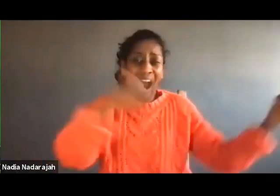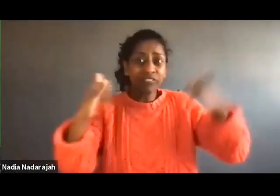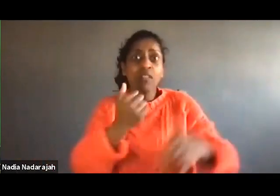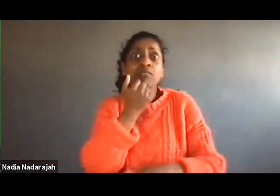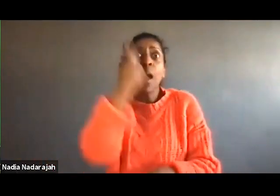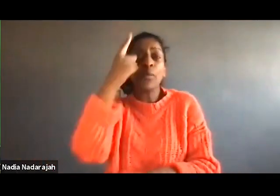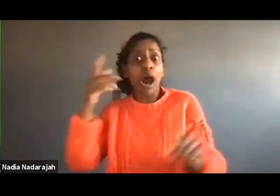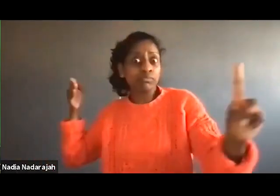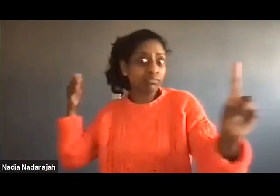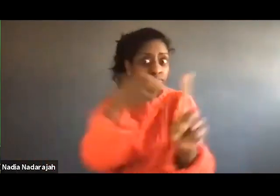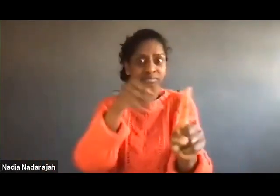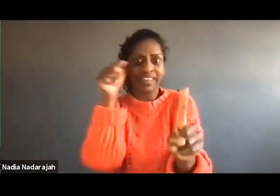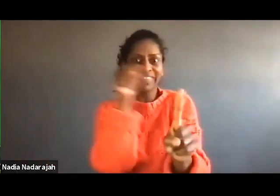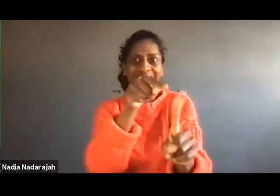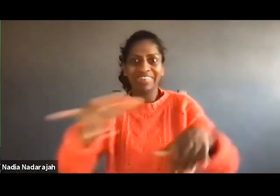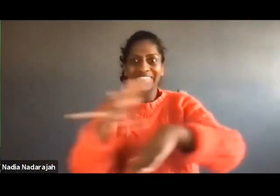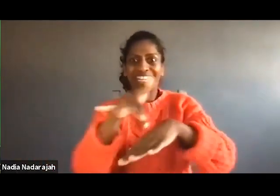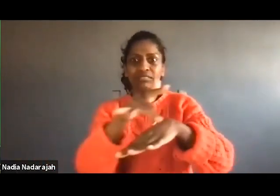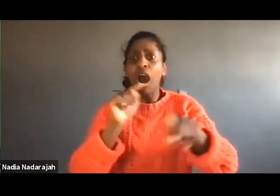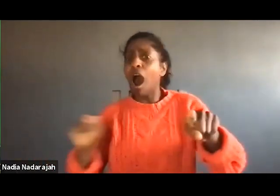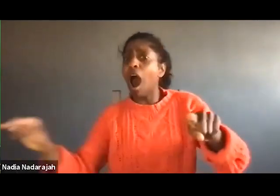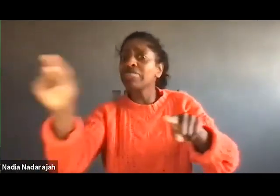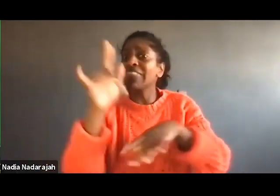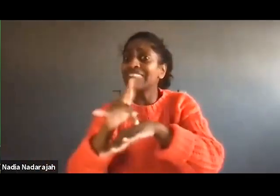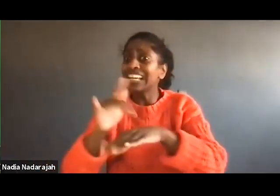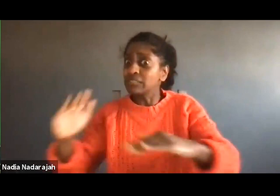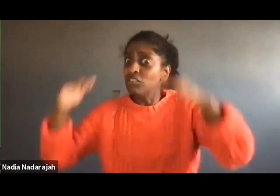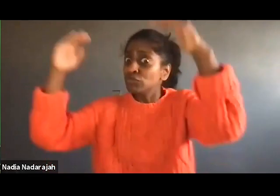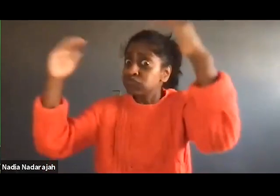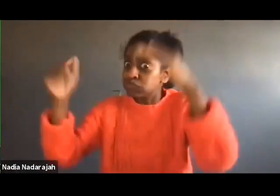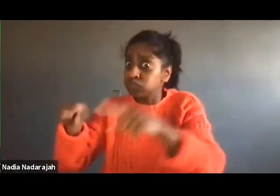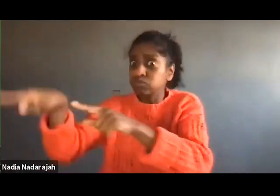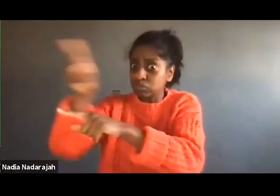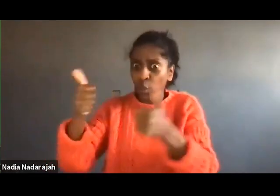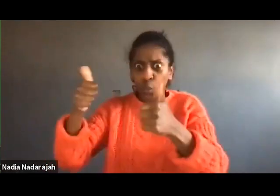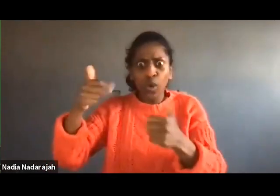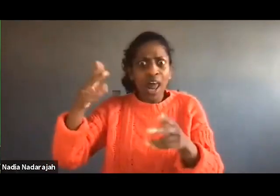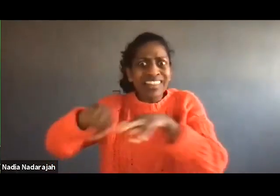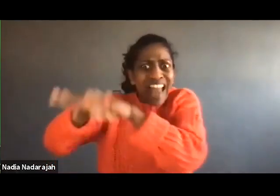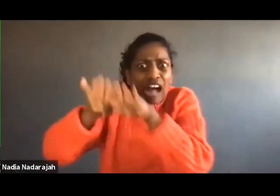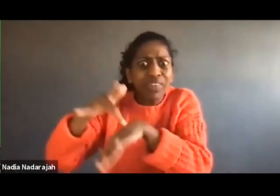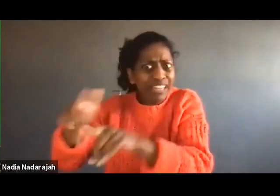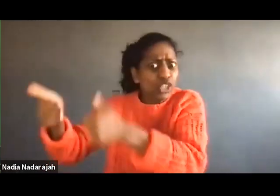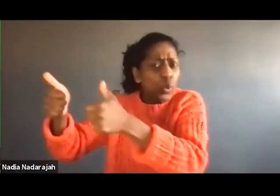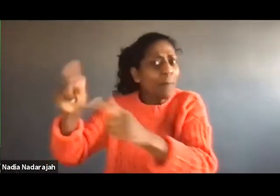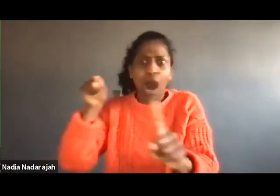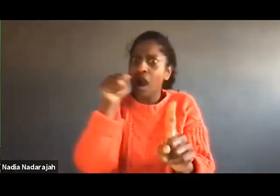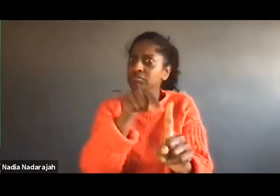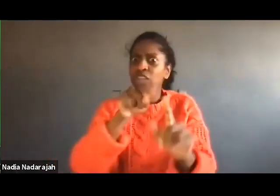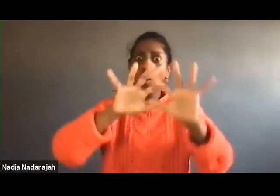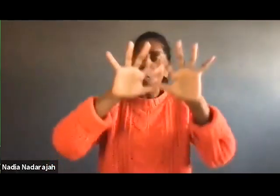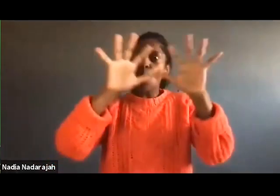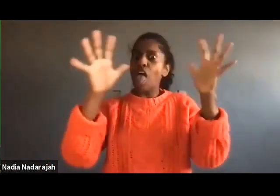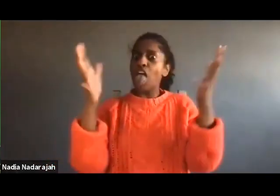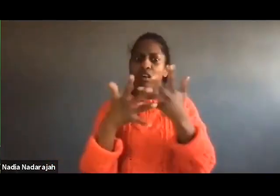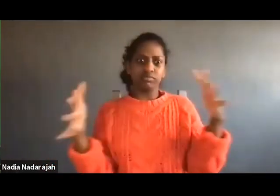a stage. This is a quote from Shakespeare. And this is something that really inspires me. And this tells us that theatre is a wonderful